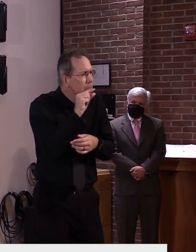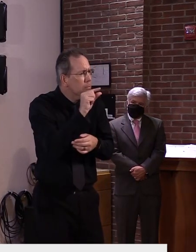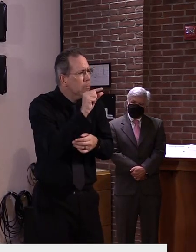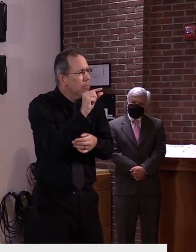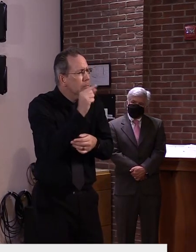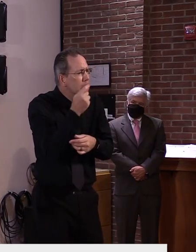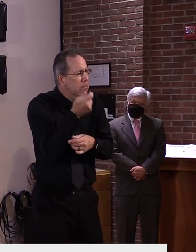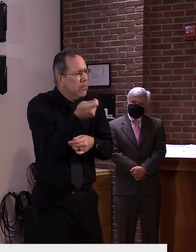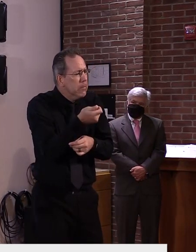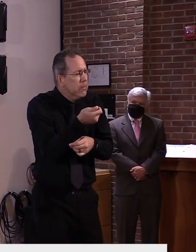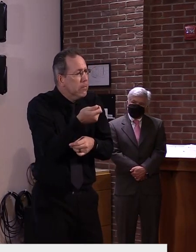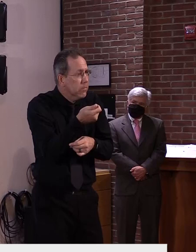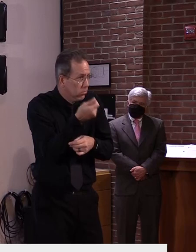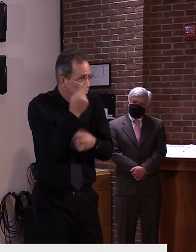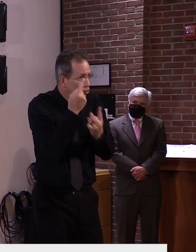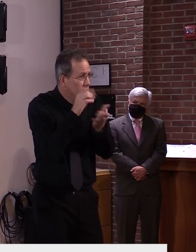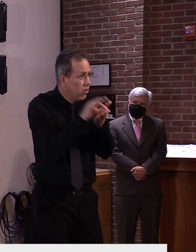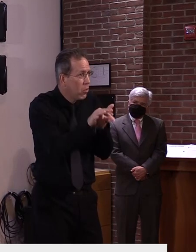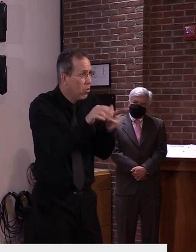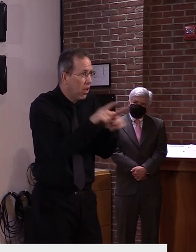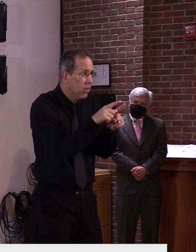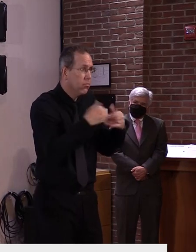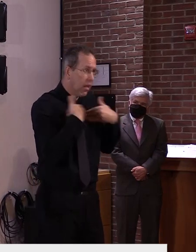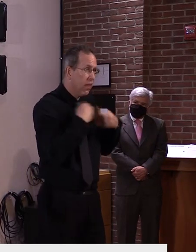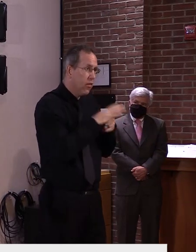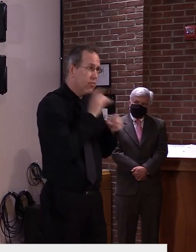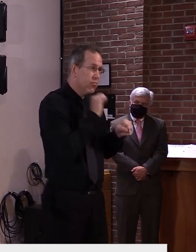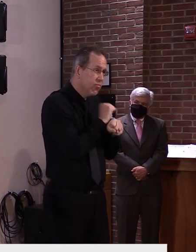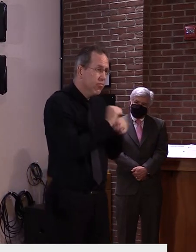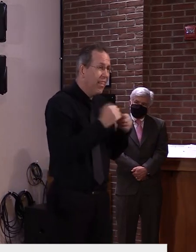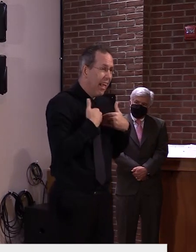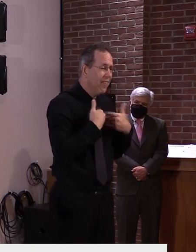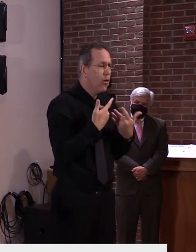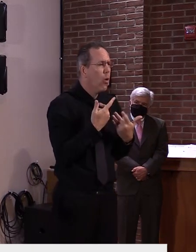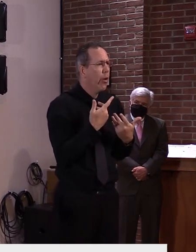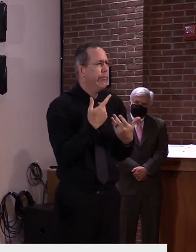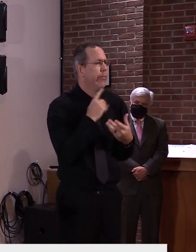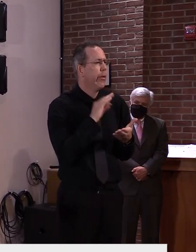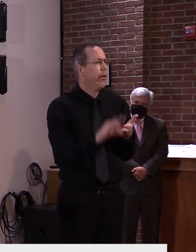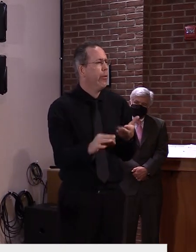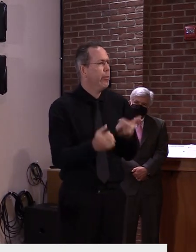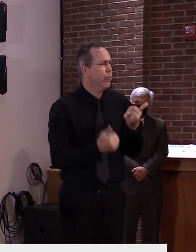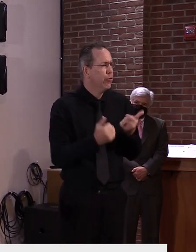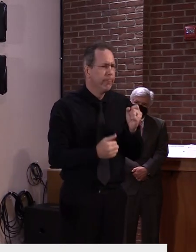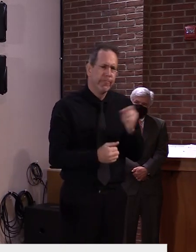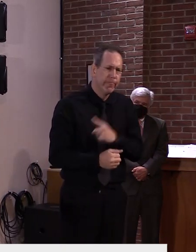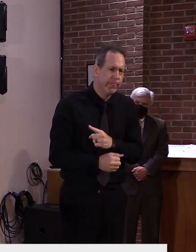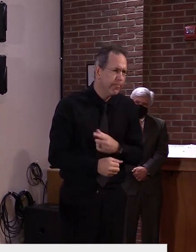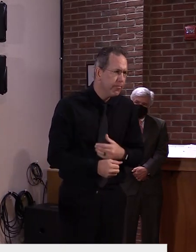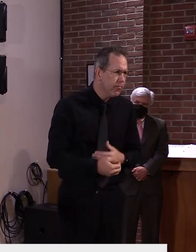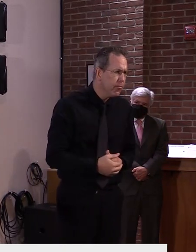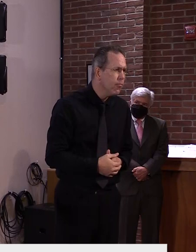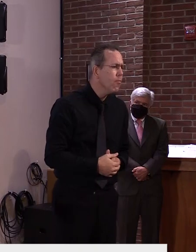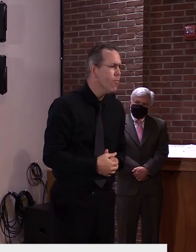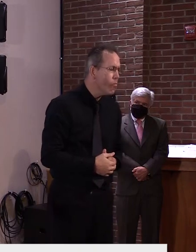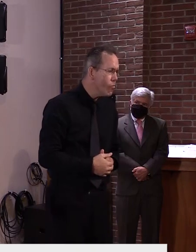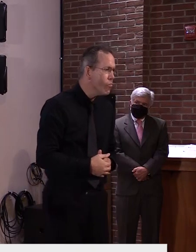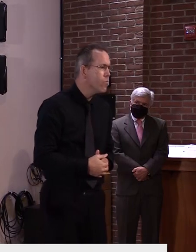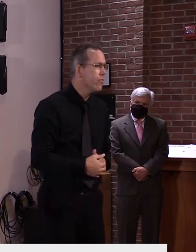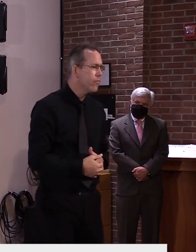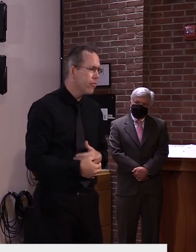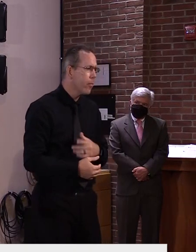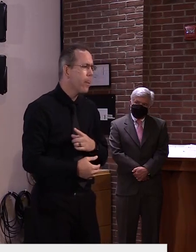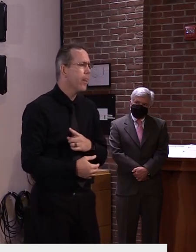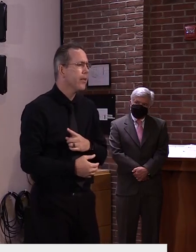be very sensitive. Sure. So you're sort of asking me what does it take for somebody who actually